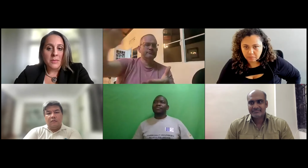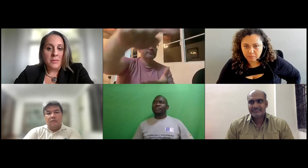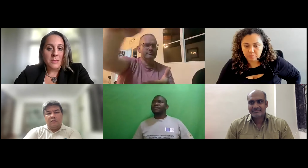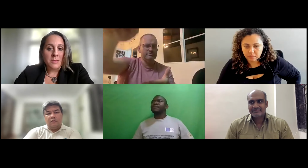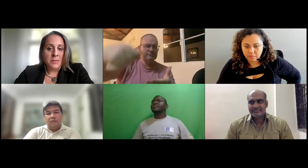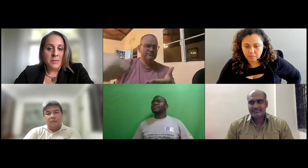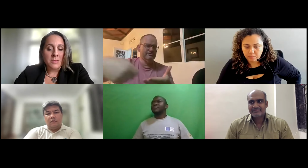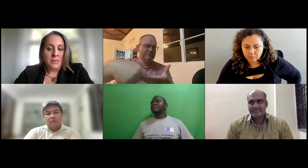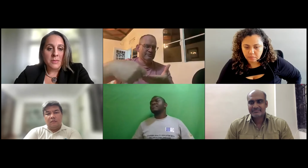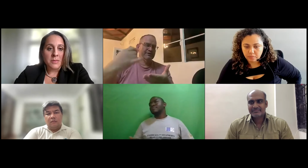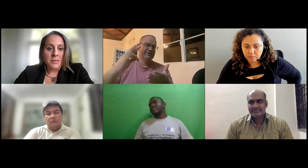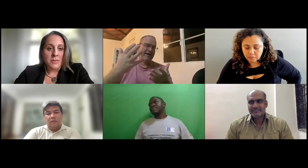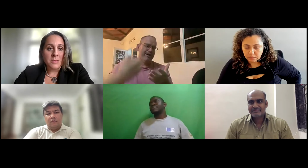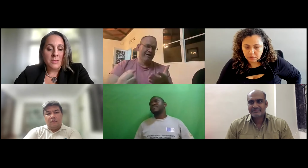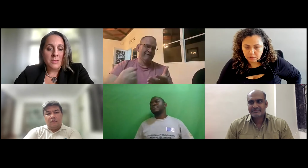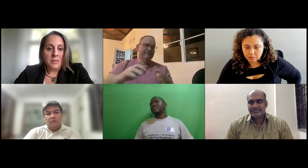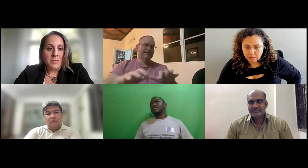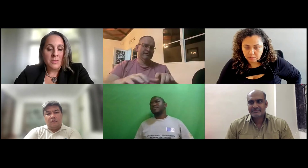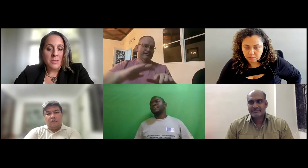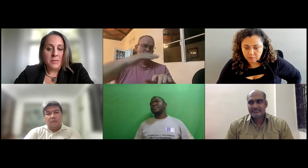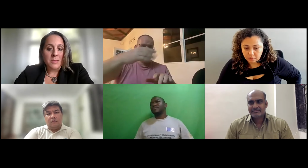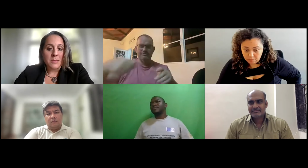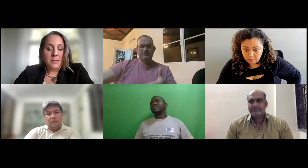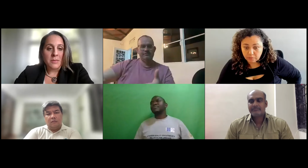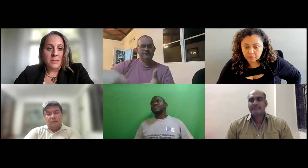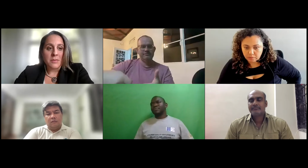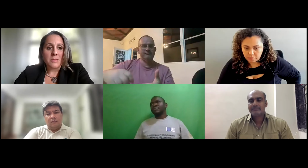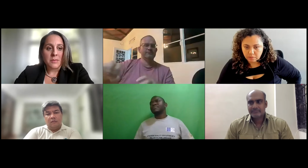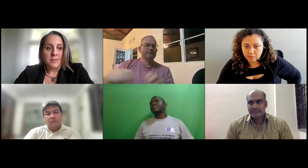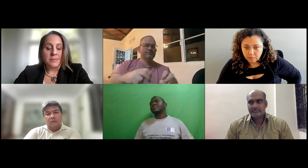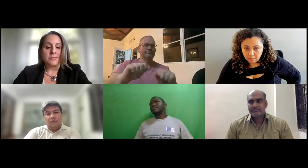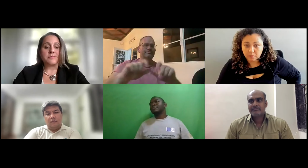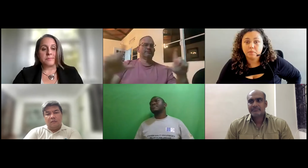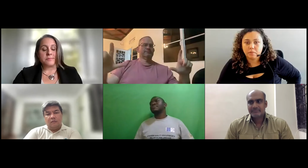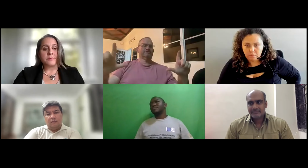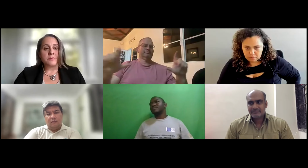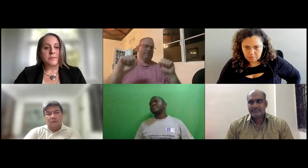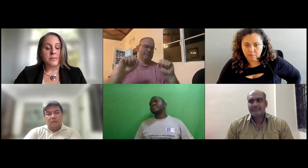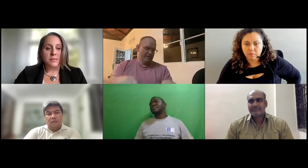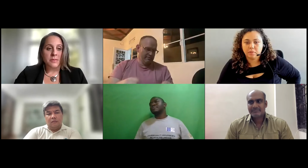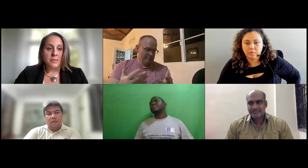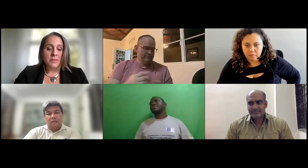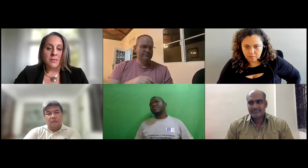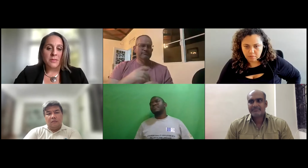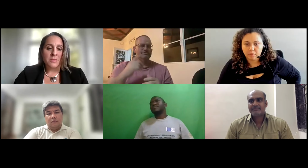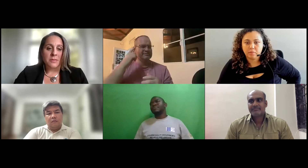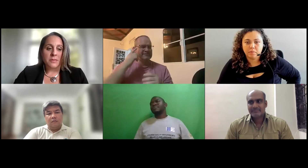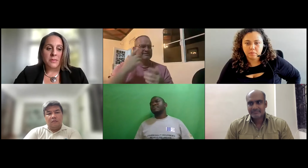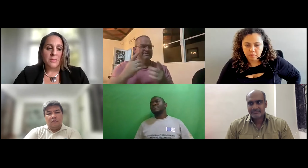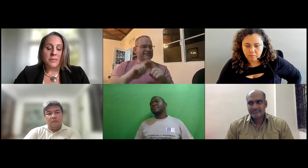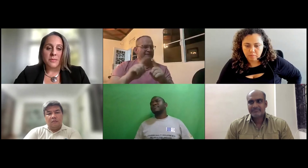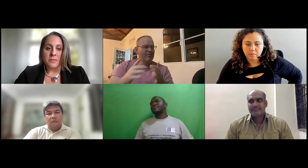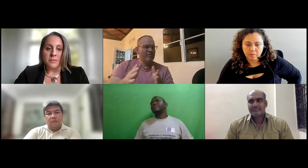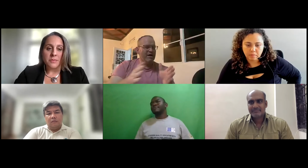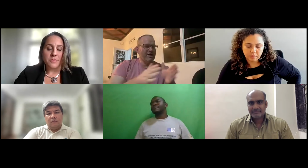can load the storybooks onto some device, a USB or something that can then be shared, maybe utilize